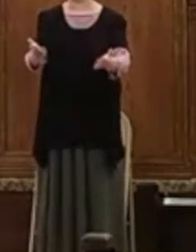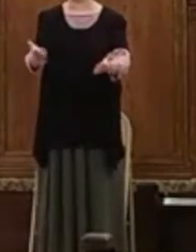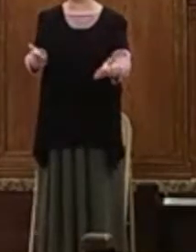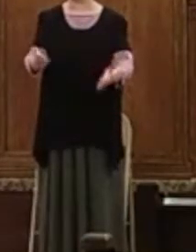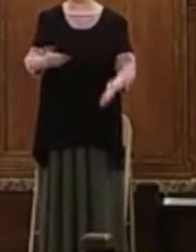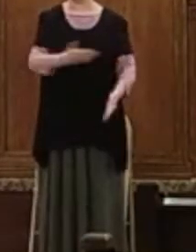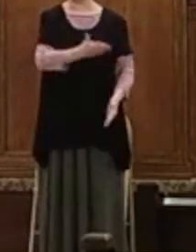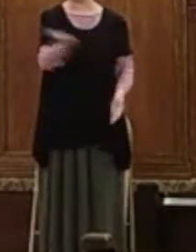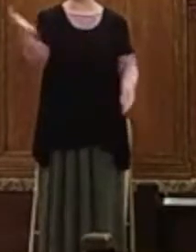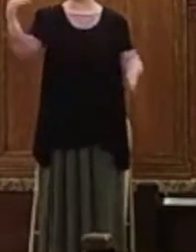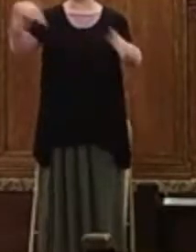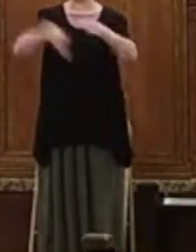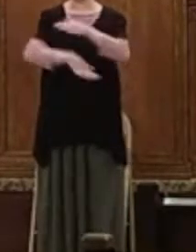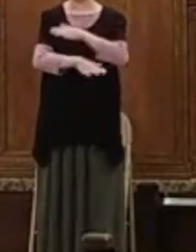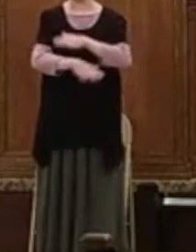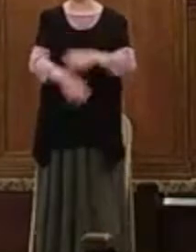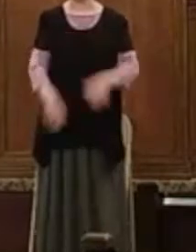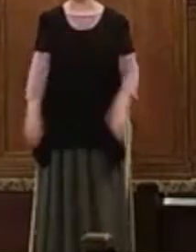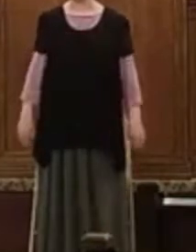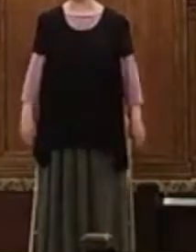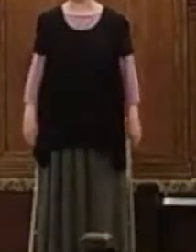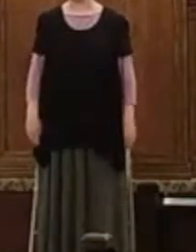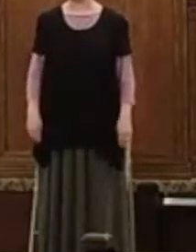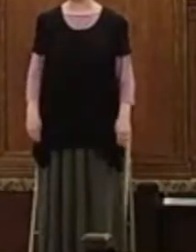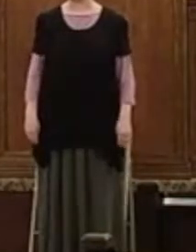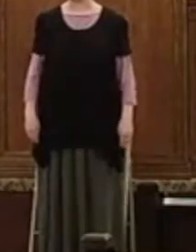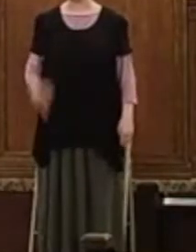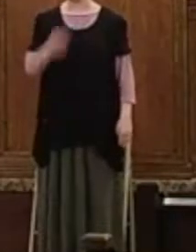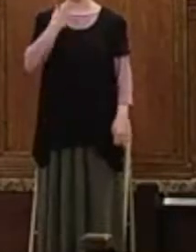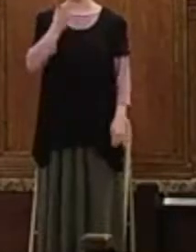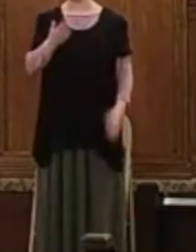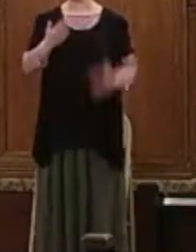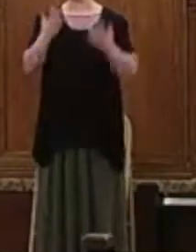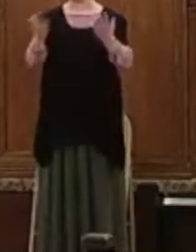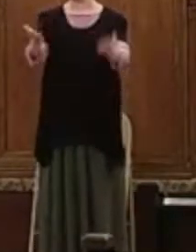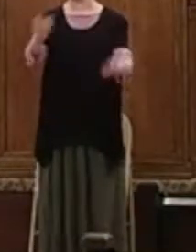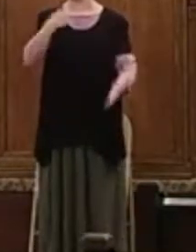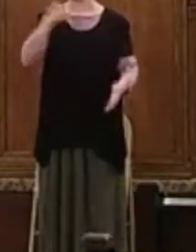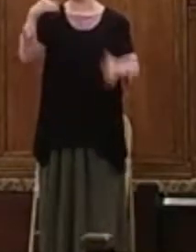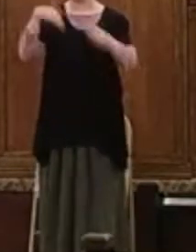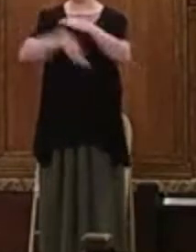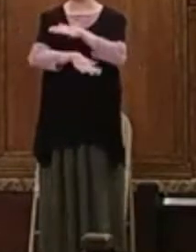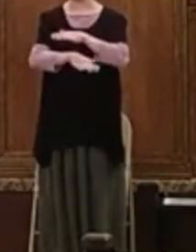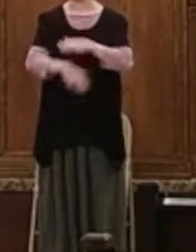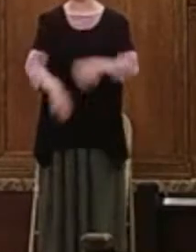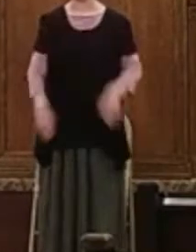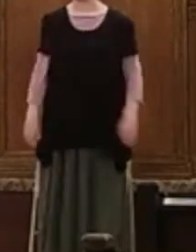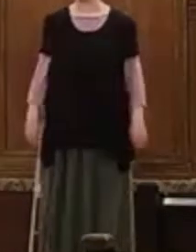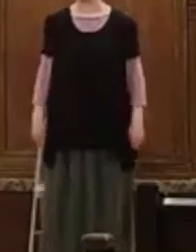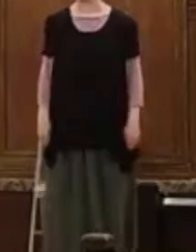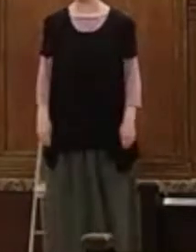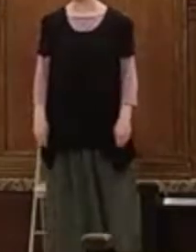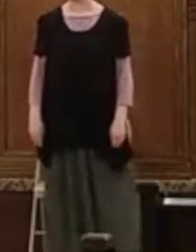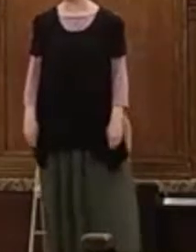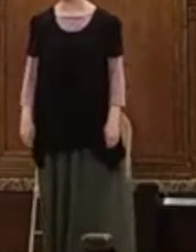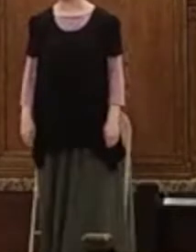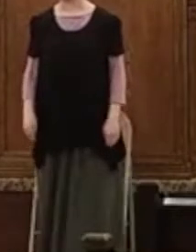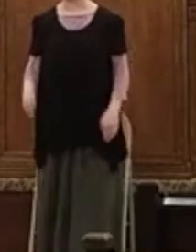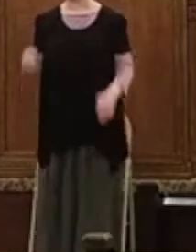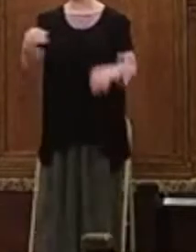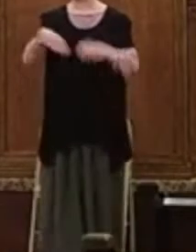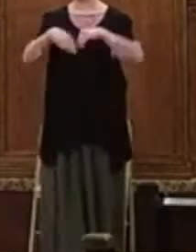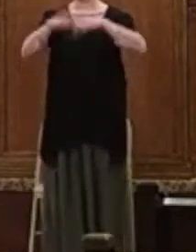us access. Hallelujah. Thank you for giving me access. Thank you, Jesus. Into